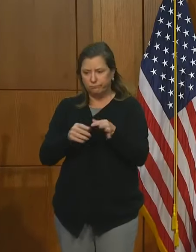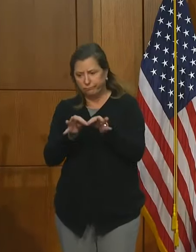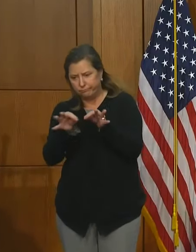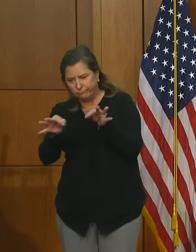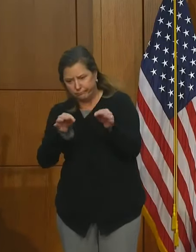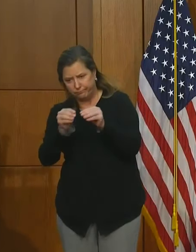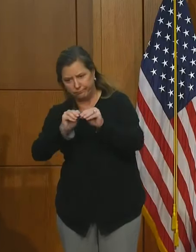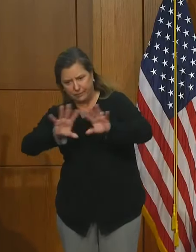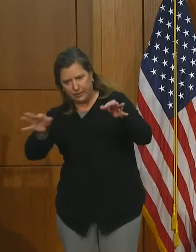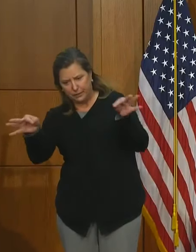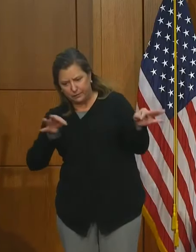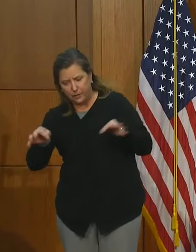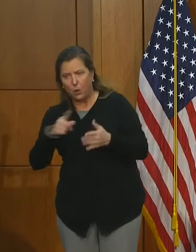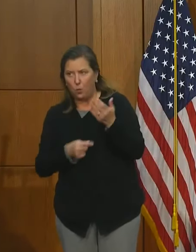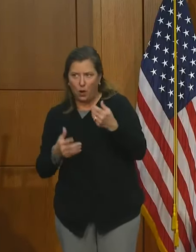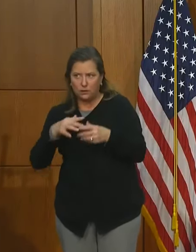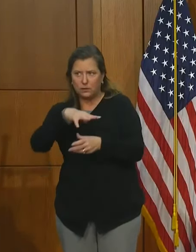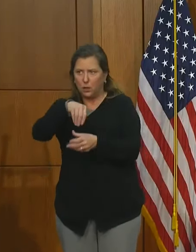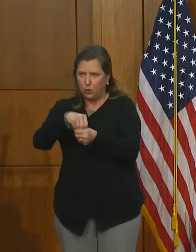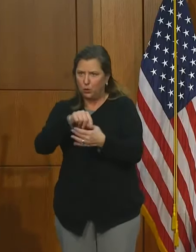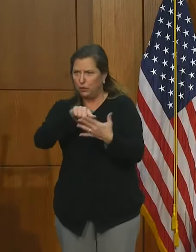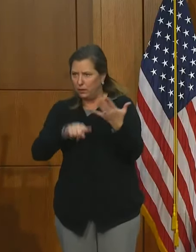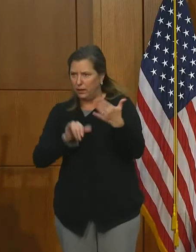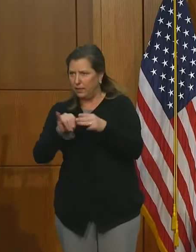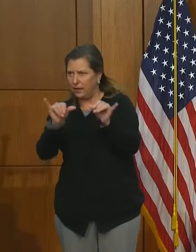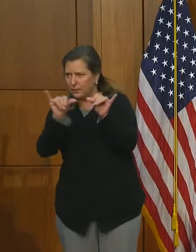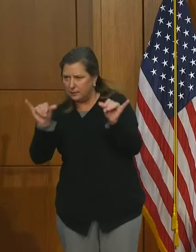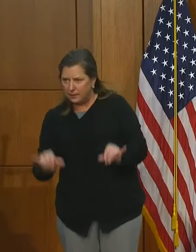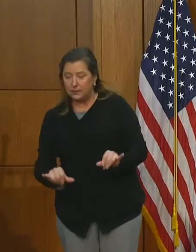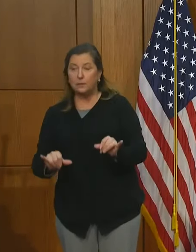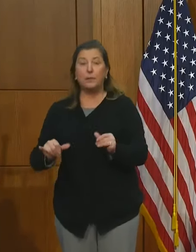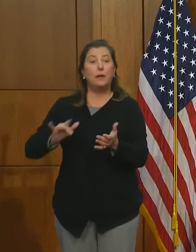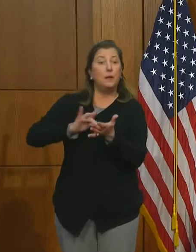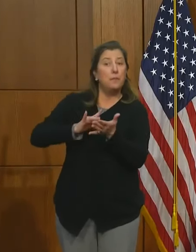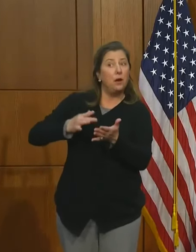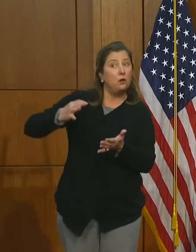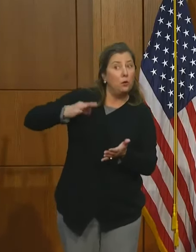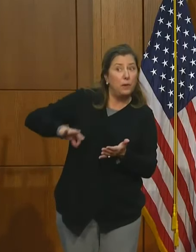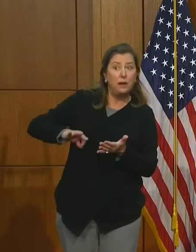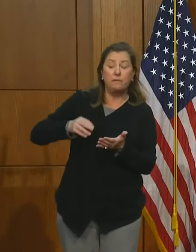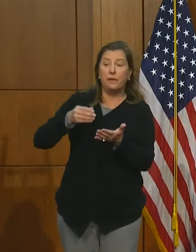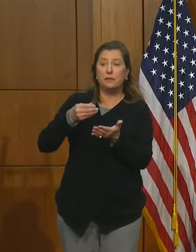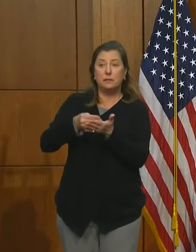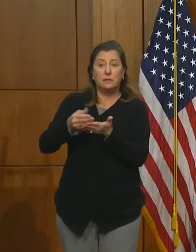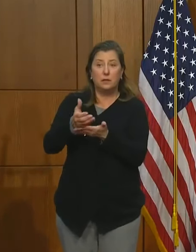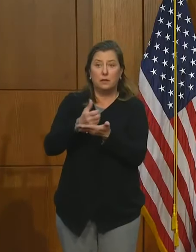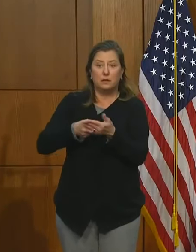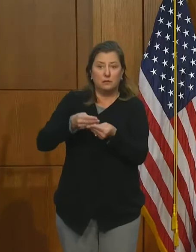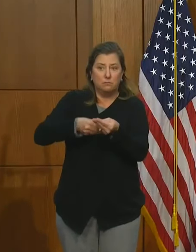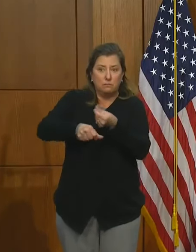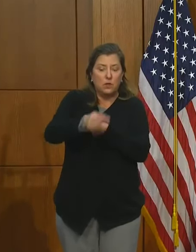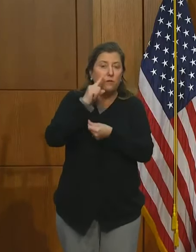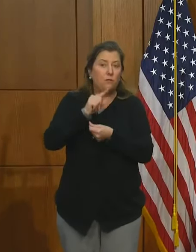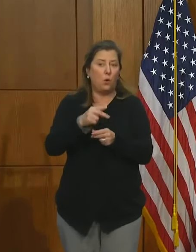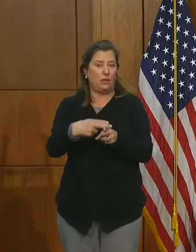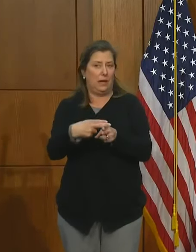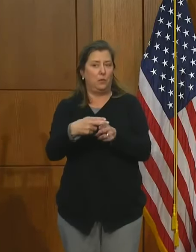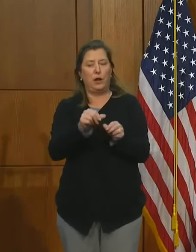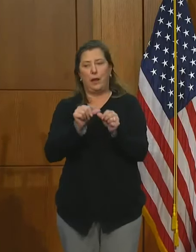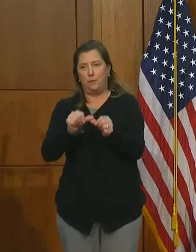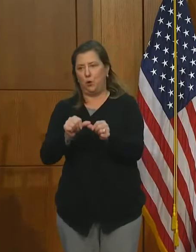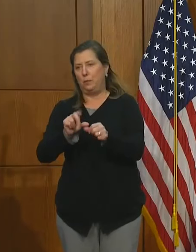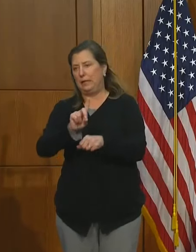covered under the workers' compensation system and how medical benefits and wage reimbursements are afforded for temporary and